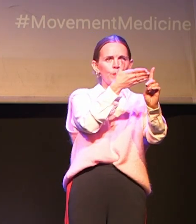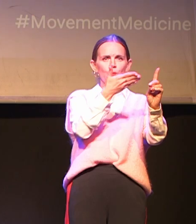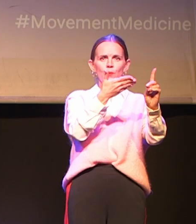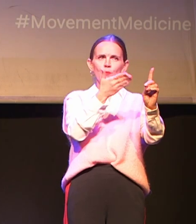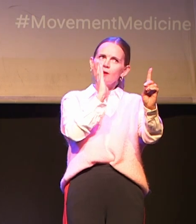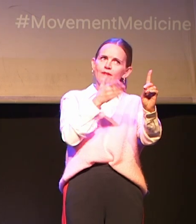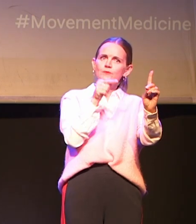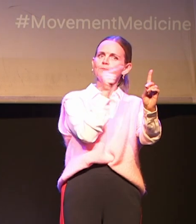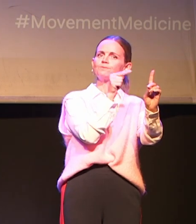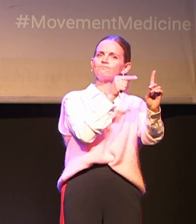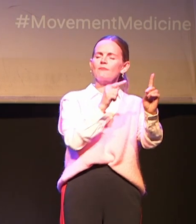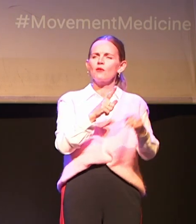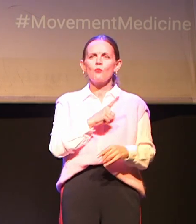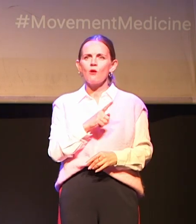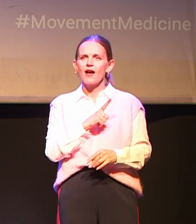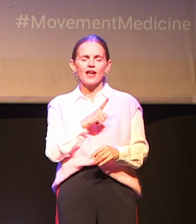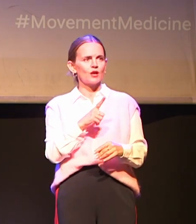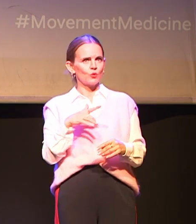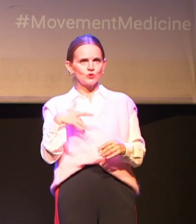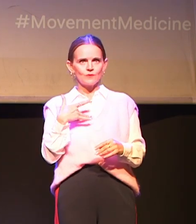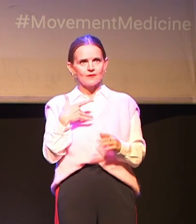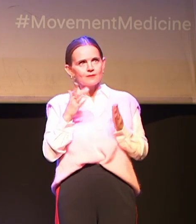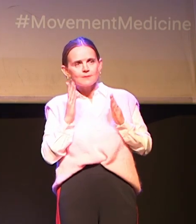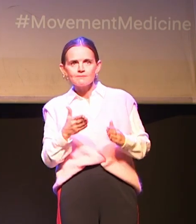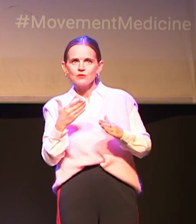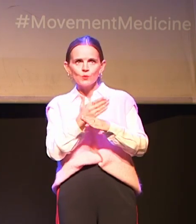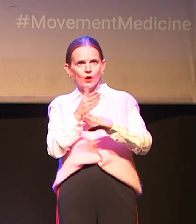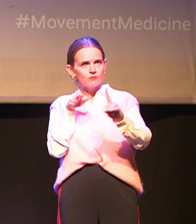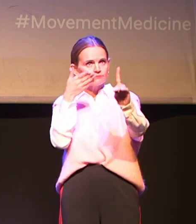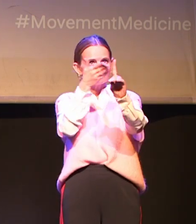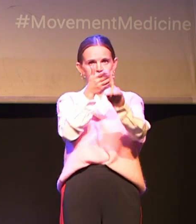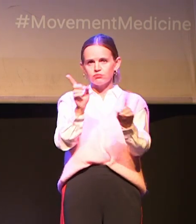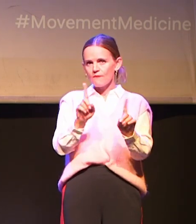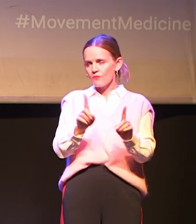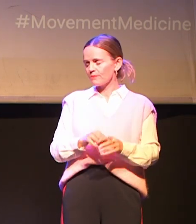and why? What are you in service to? And I'll start off with Prentis.